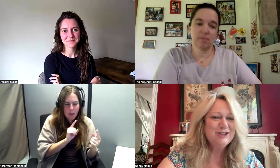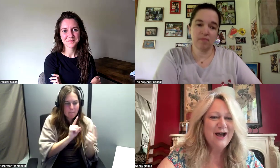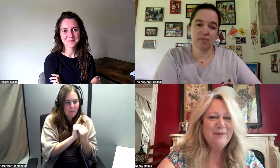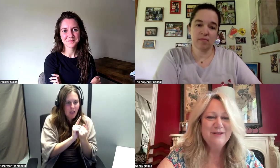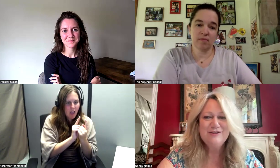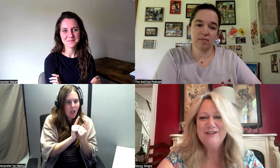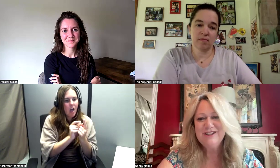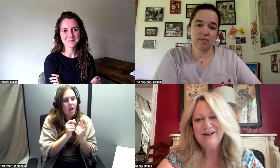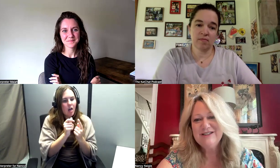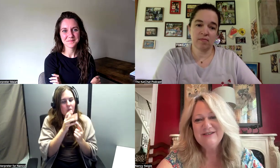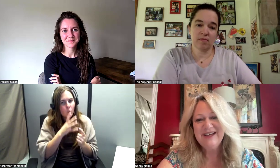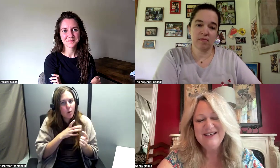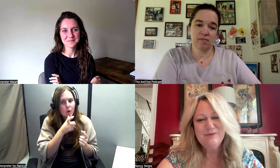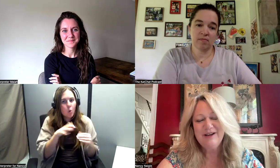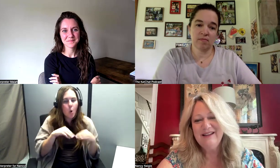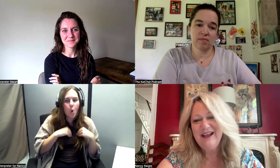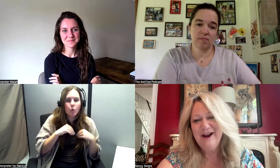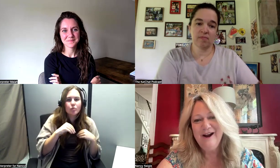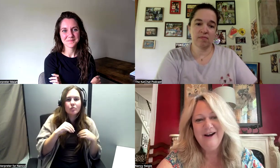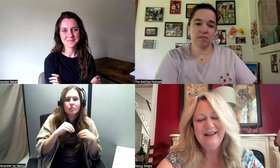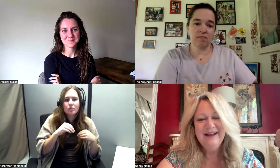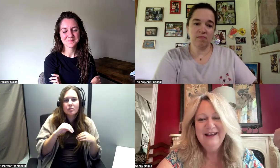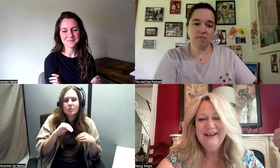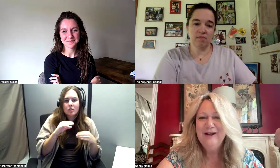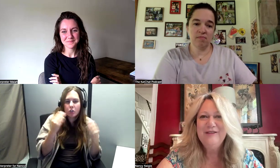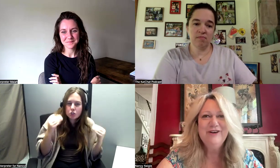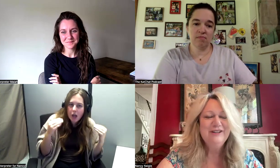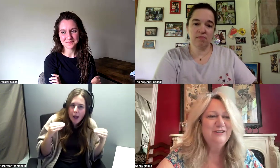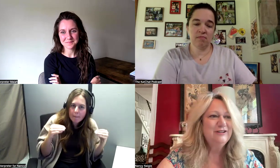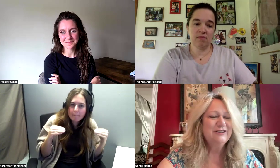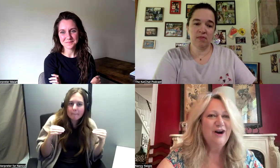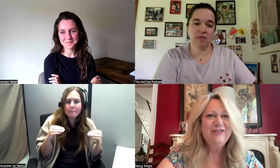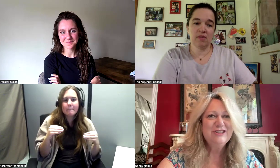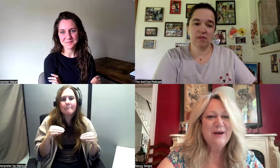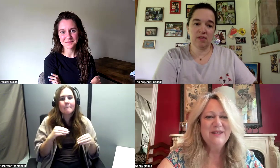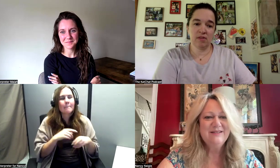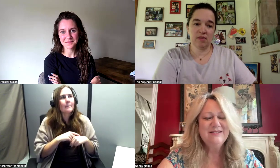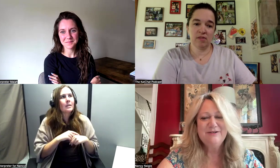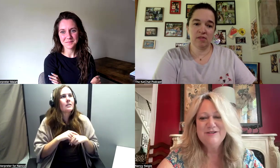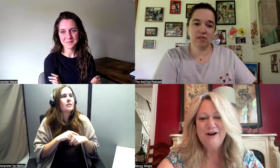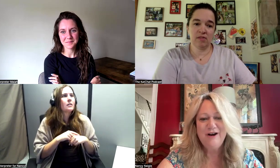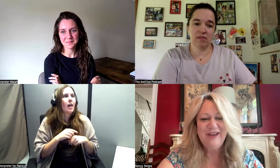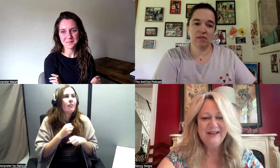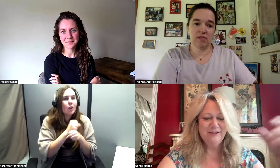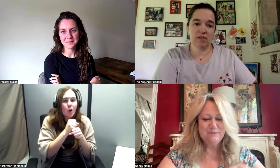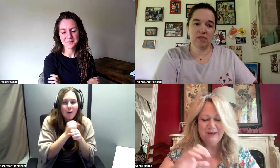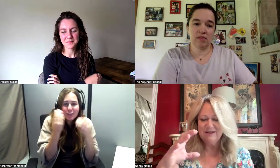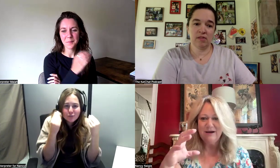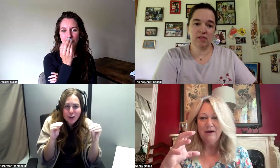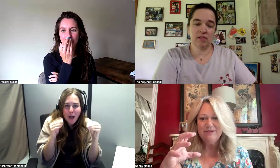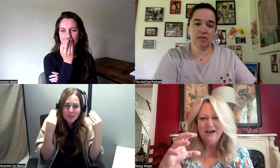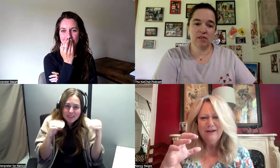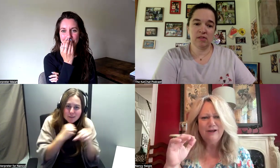jewelry shop, and there's 3 generations of ladies working in there, and the fun little coffee shop that sells her coffee in those